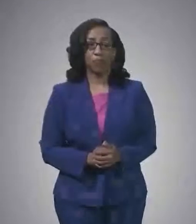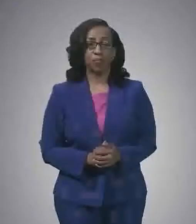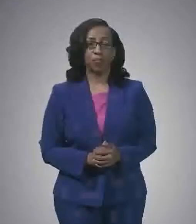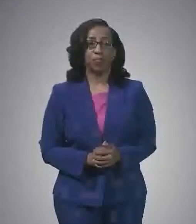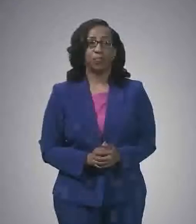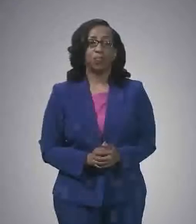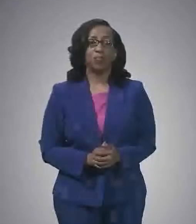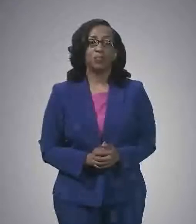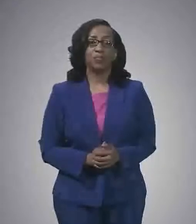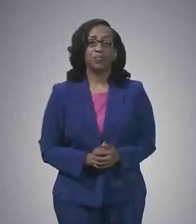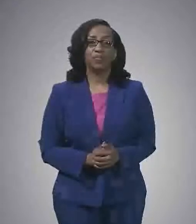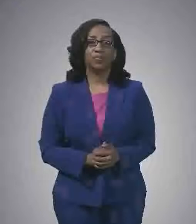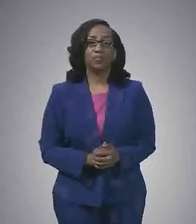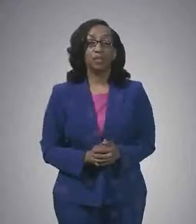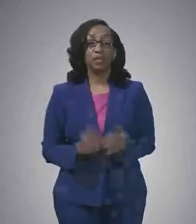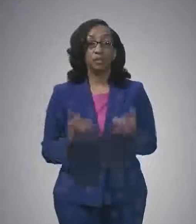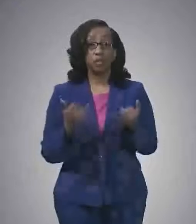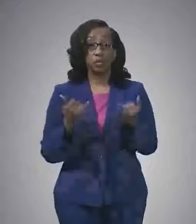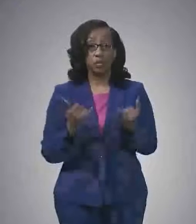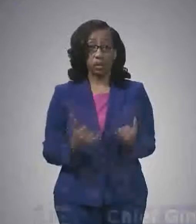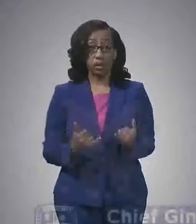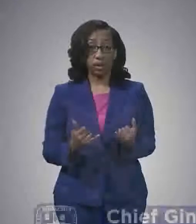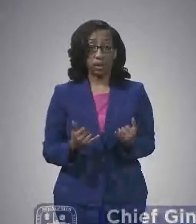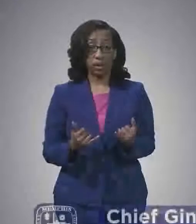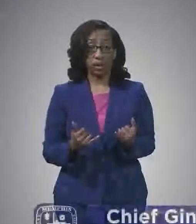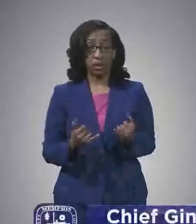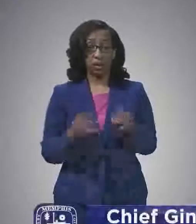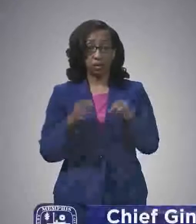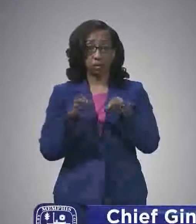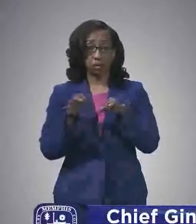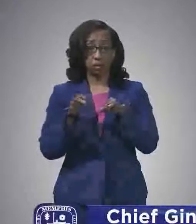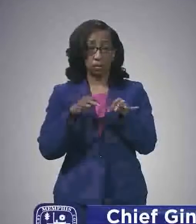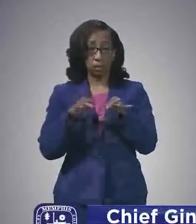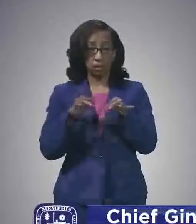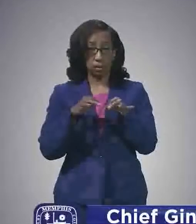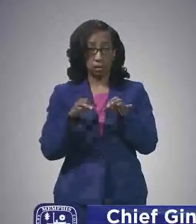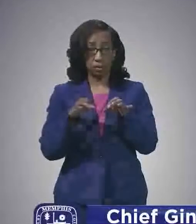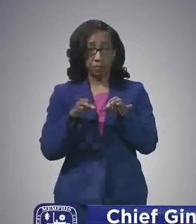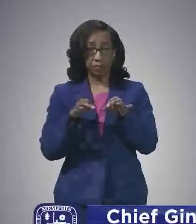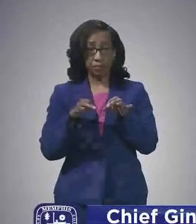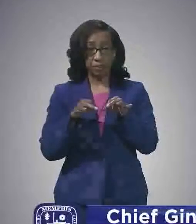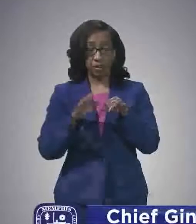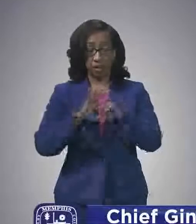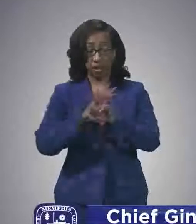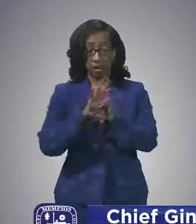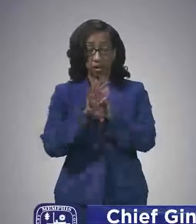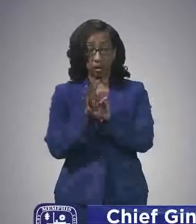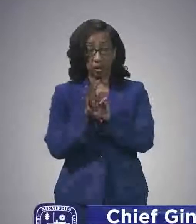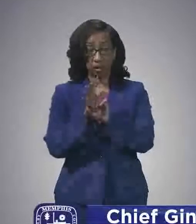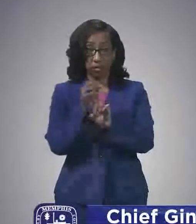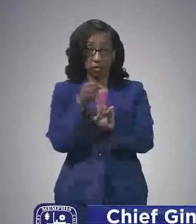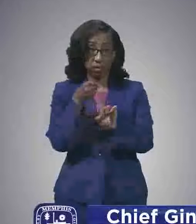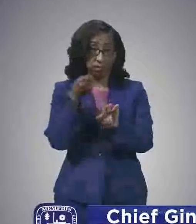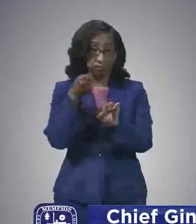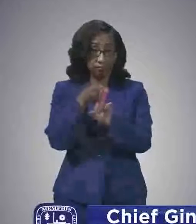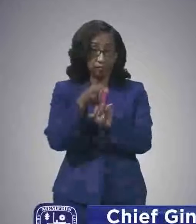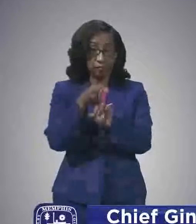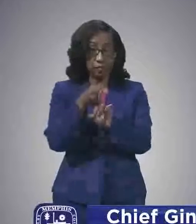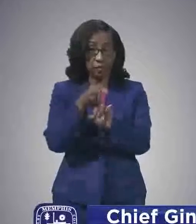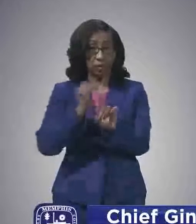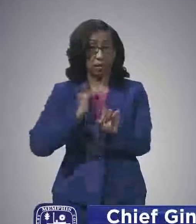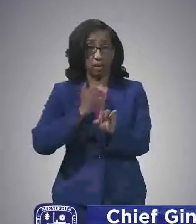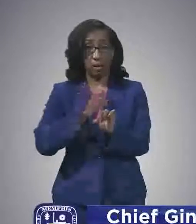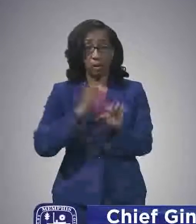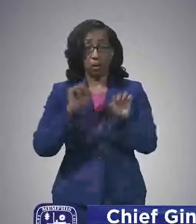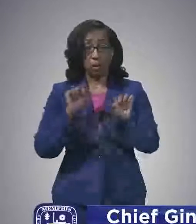So today, I would like to speak to you just a moment about the impact that the COVID epidemic has had on our ability to